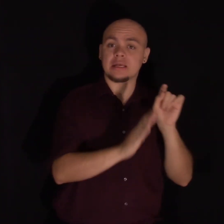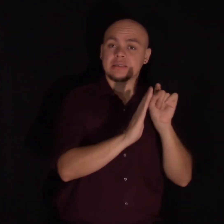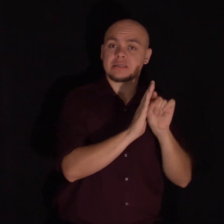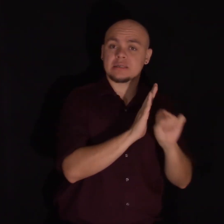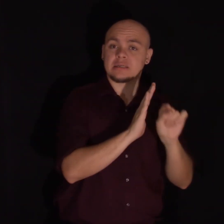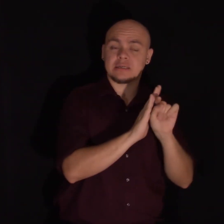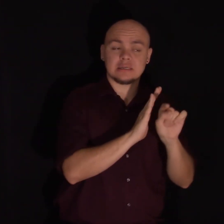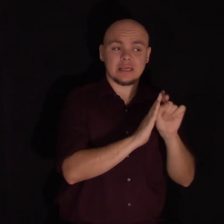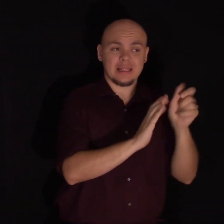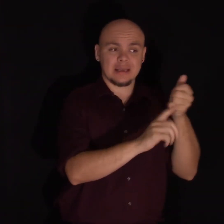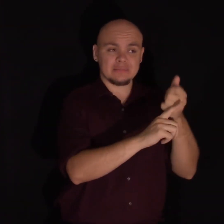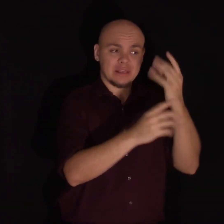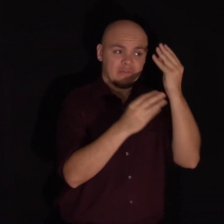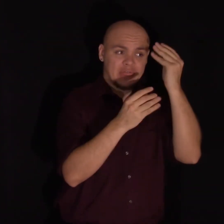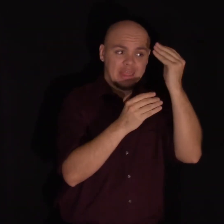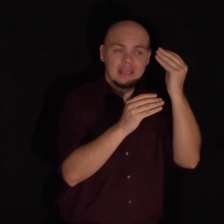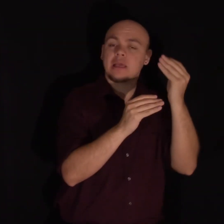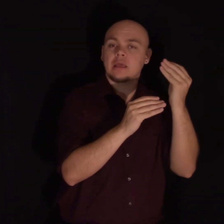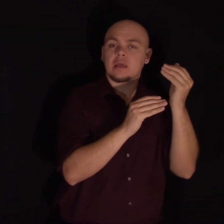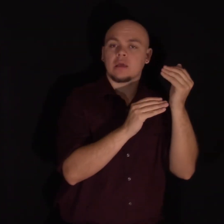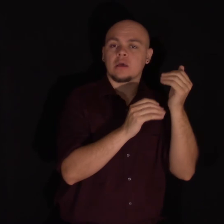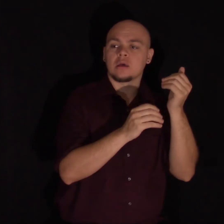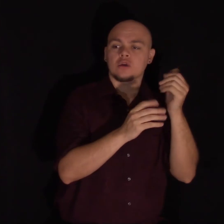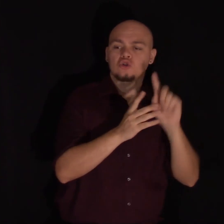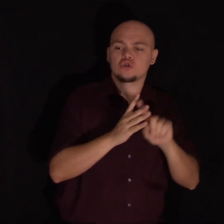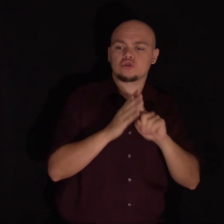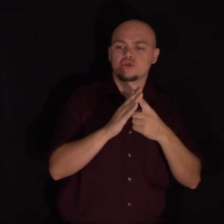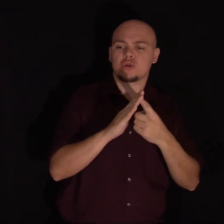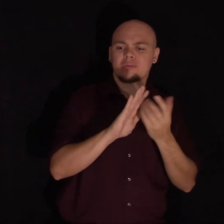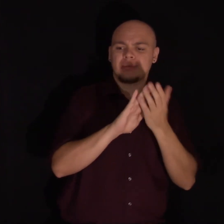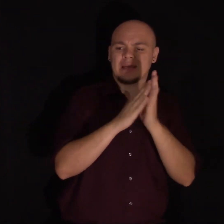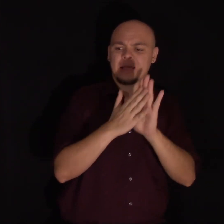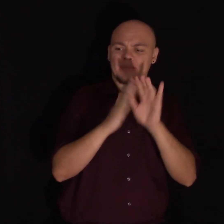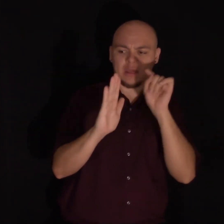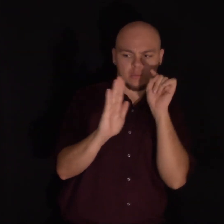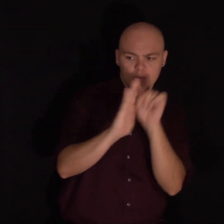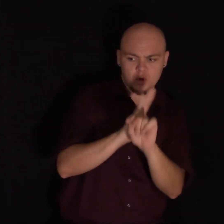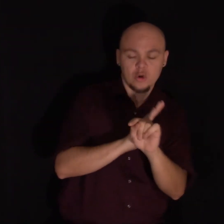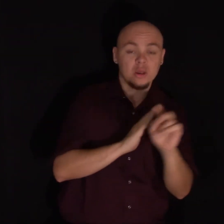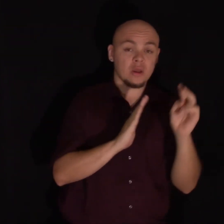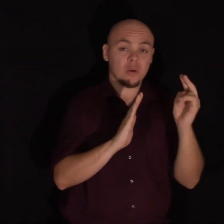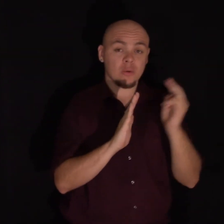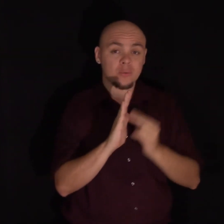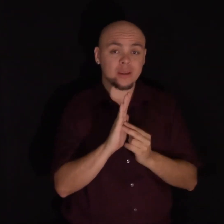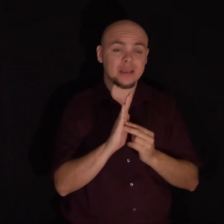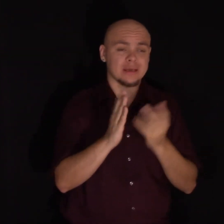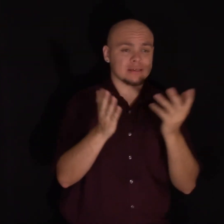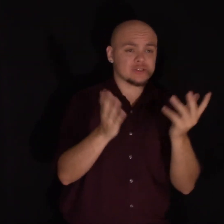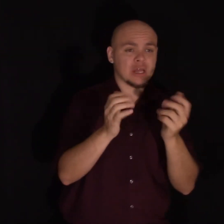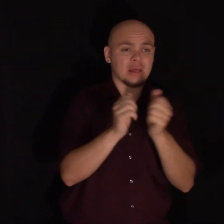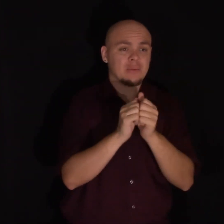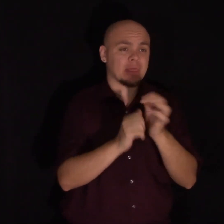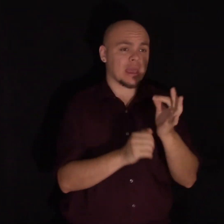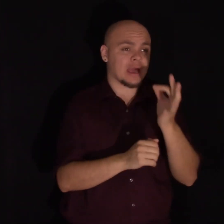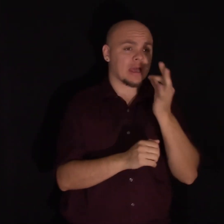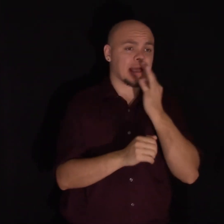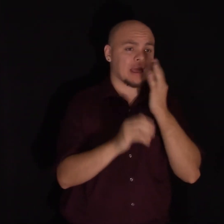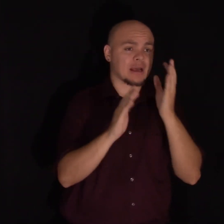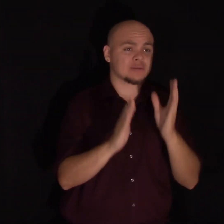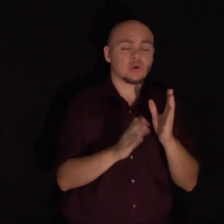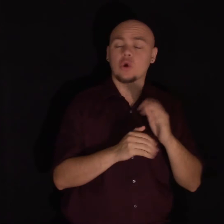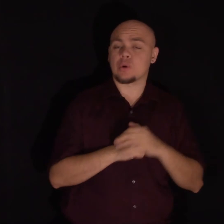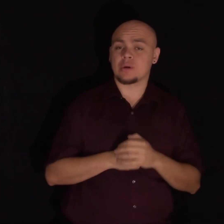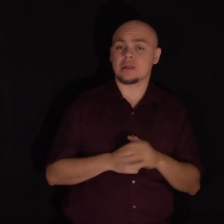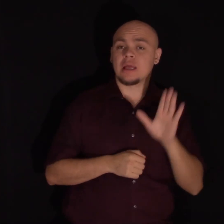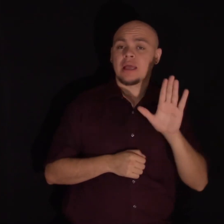thinking led to murder. After a lot of reading and talking with experts, I've come to believe that